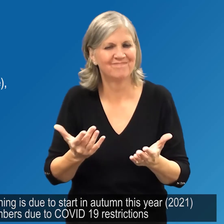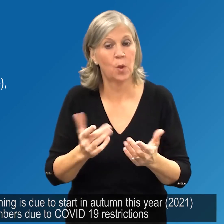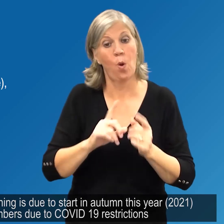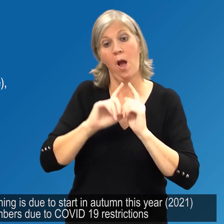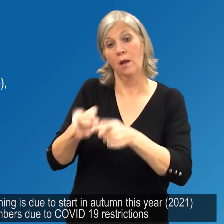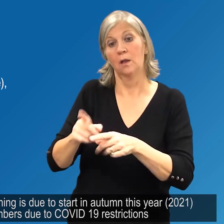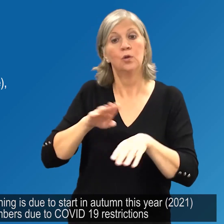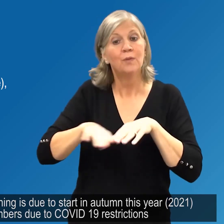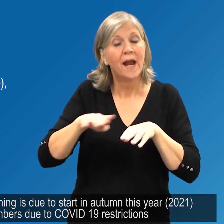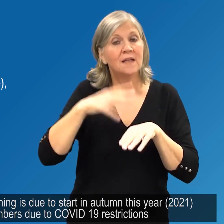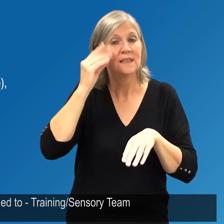restrictions.